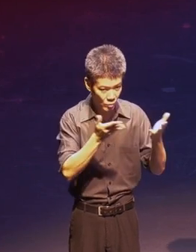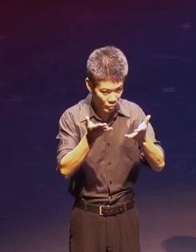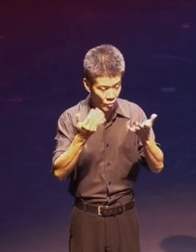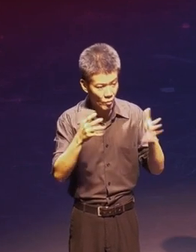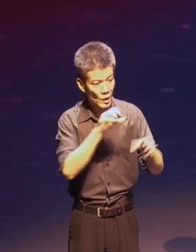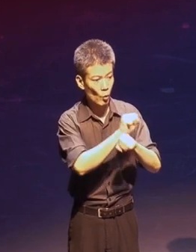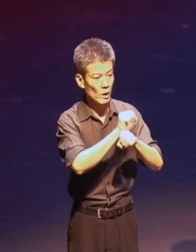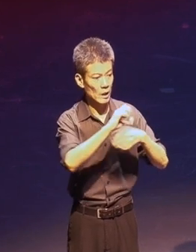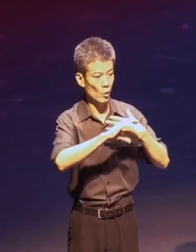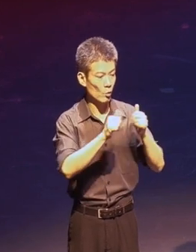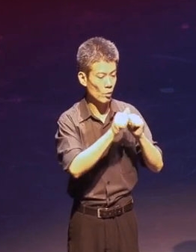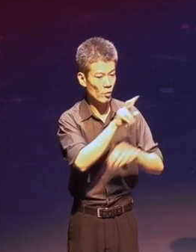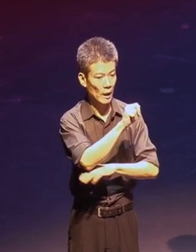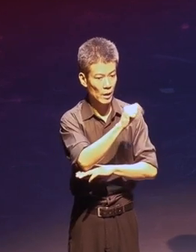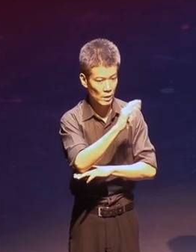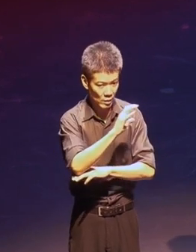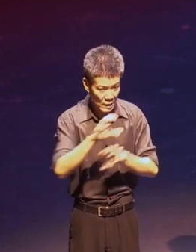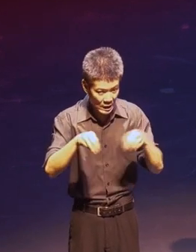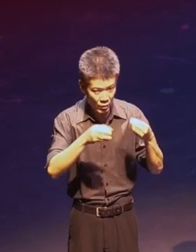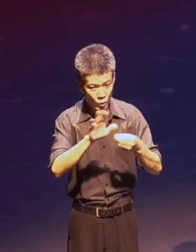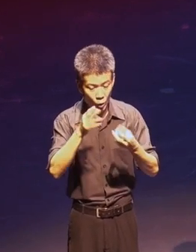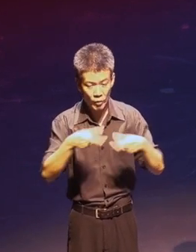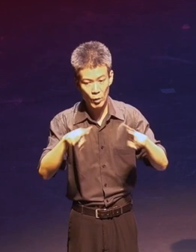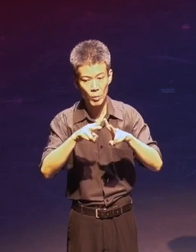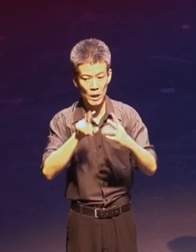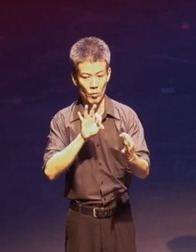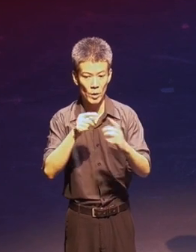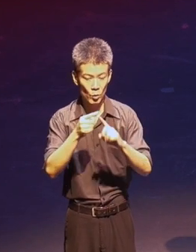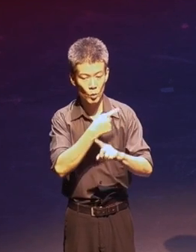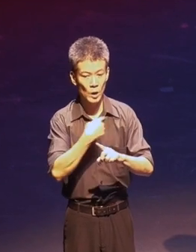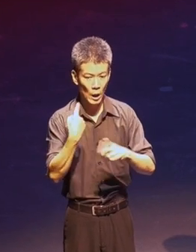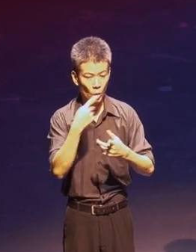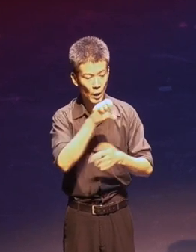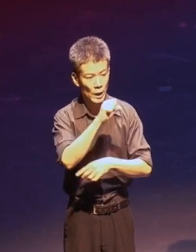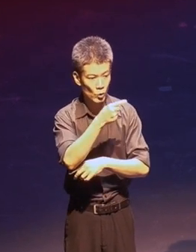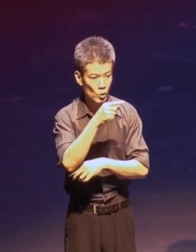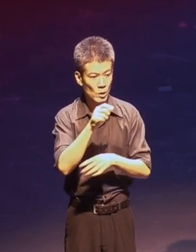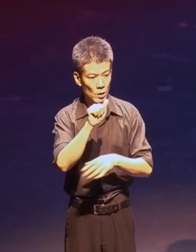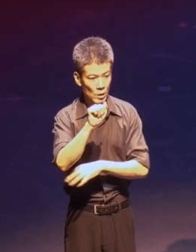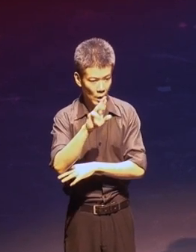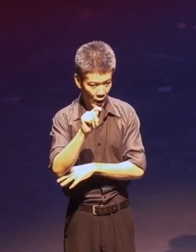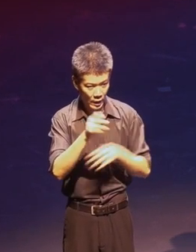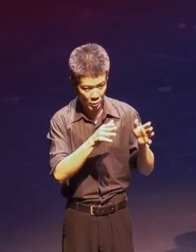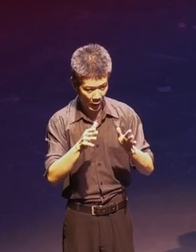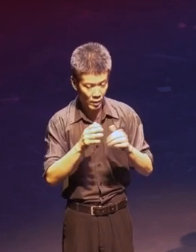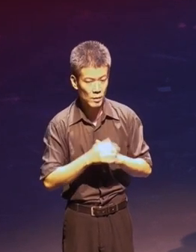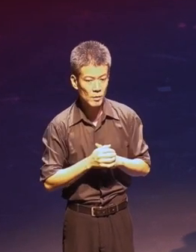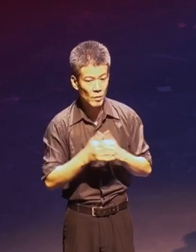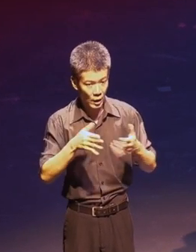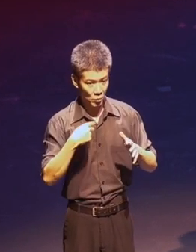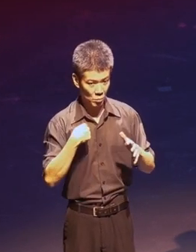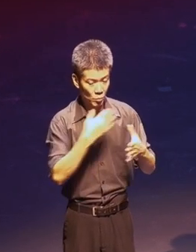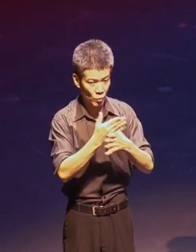of you who have been working closely with NAC to give your valuable feedback to our SG Arts Plan. Now,